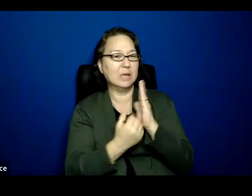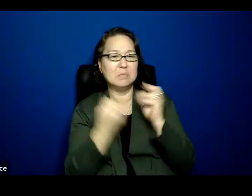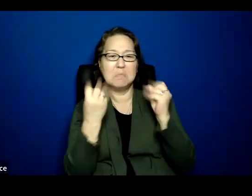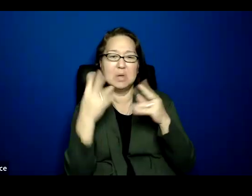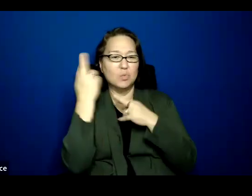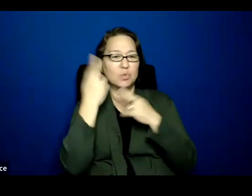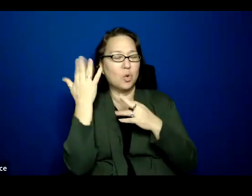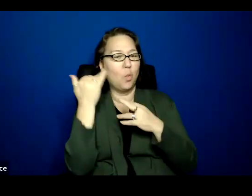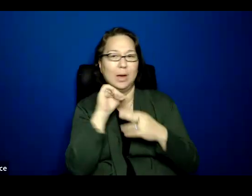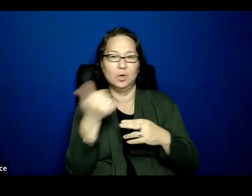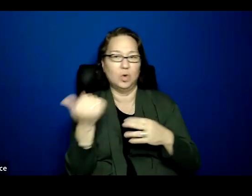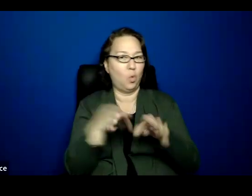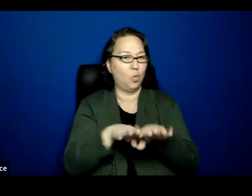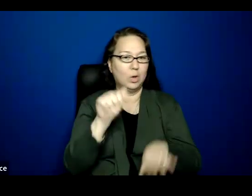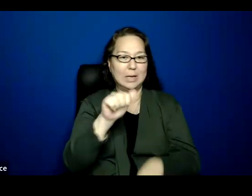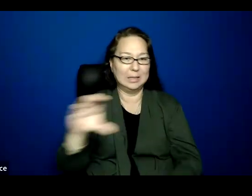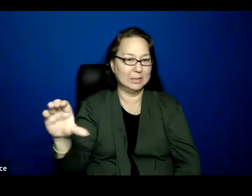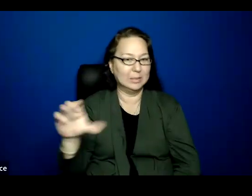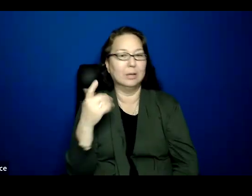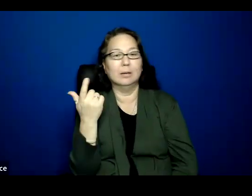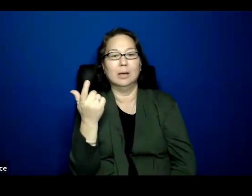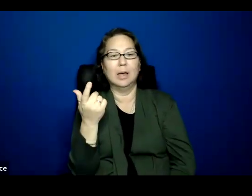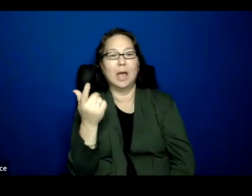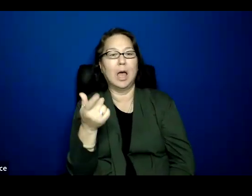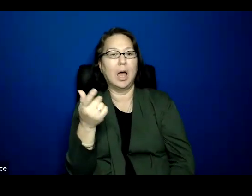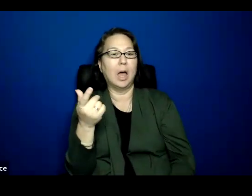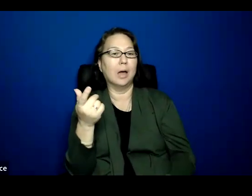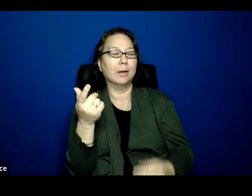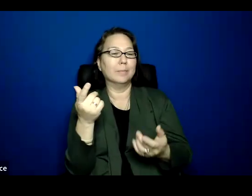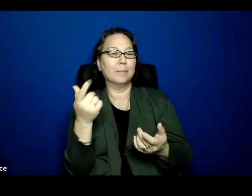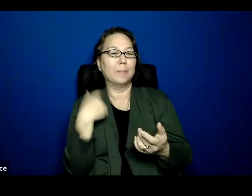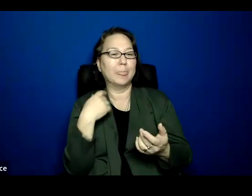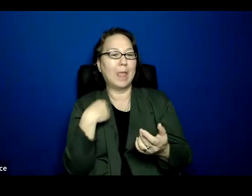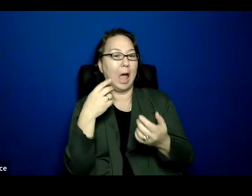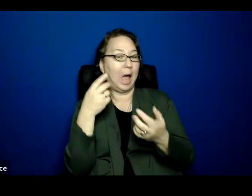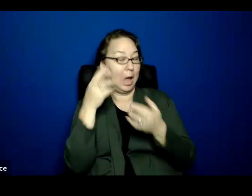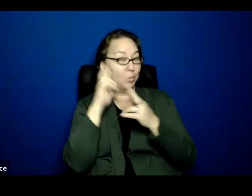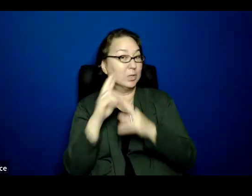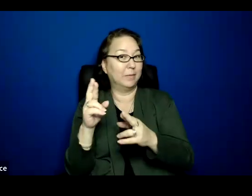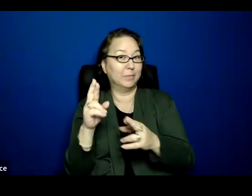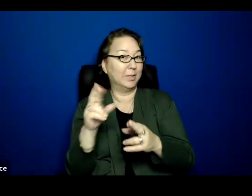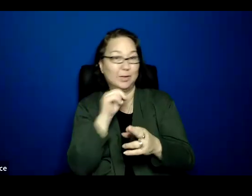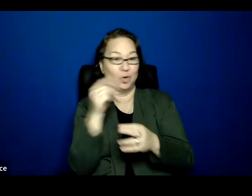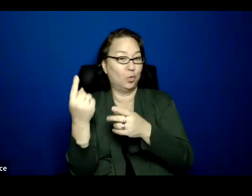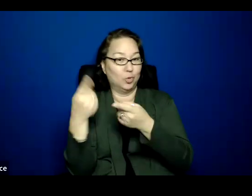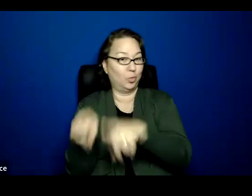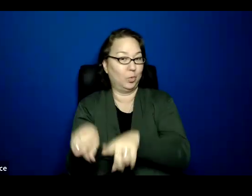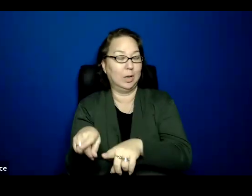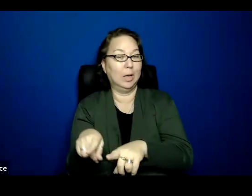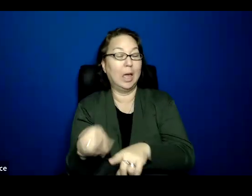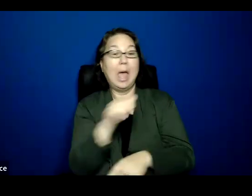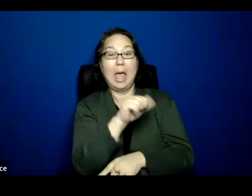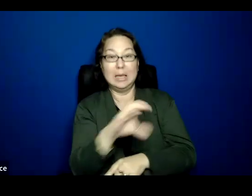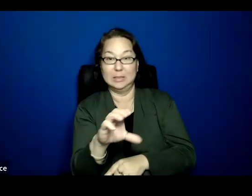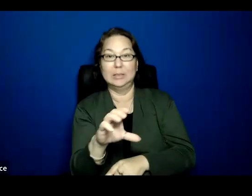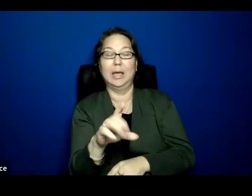because a school is small doesn't mean you get more attention and face time from a teacher. I respectfully disagree. ACC has been amazing for my son.